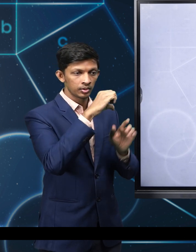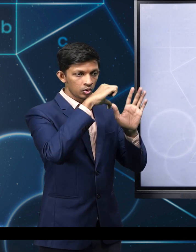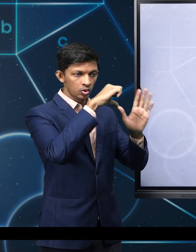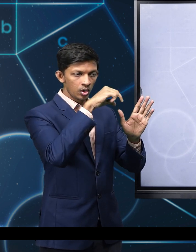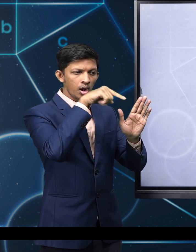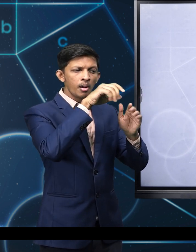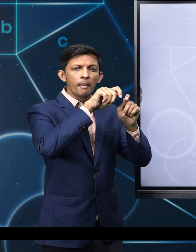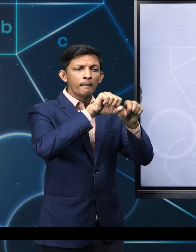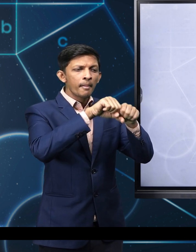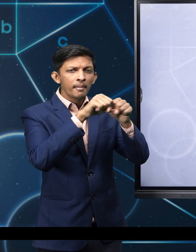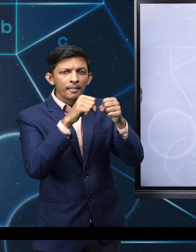9 is equal to 3,